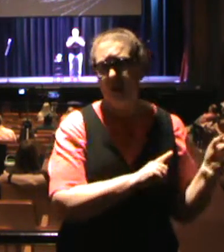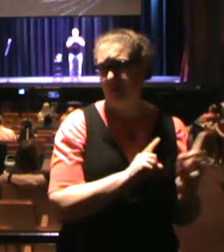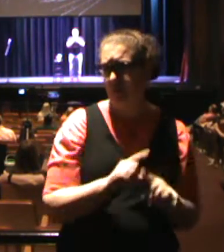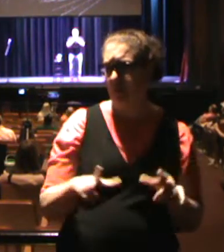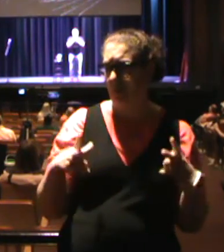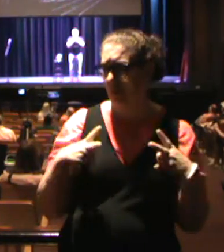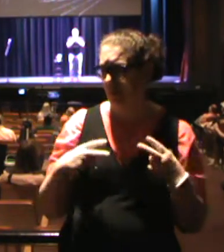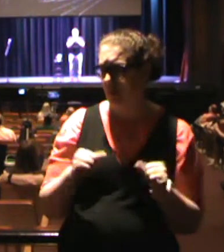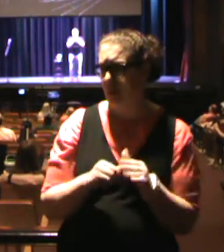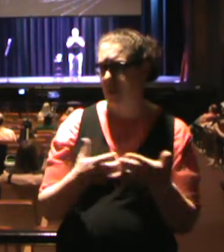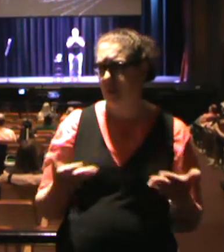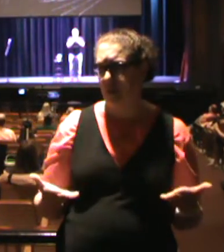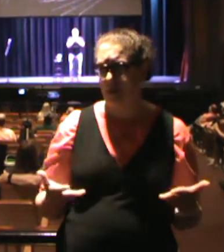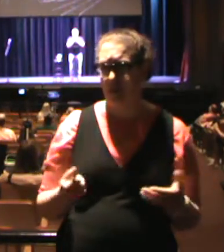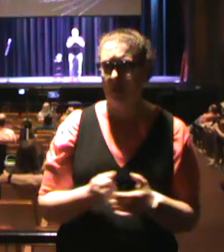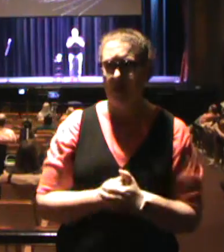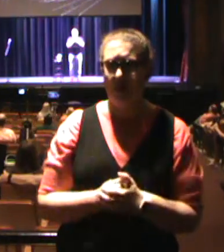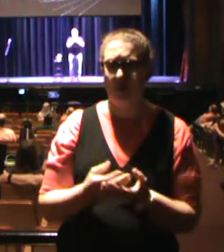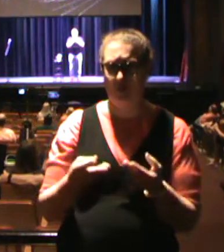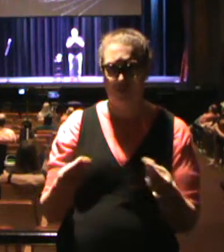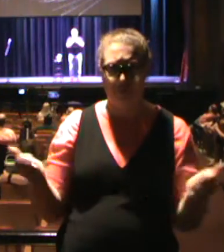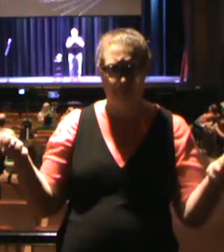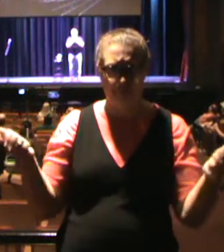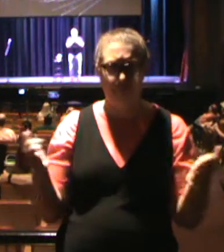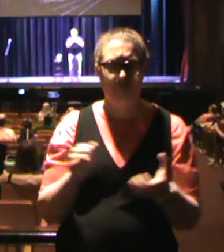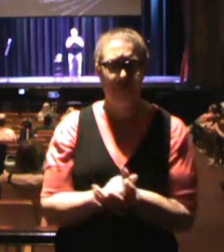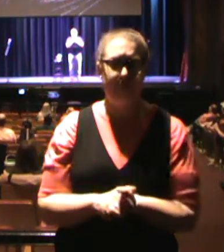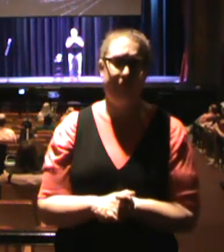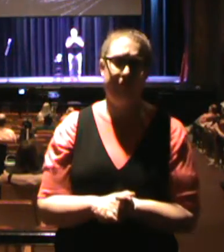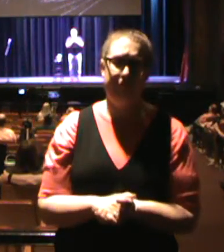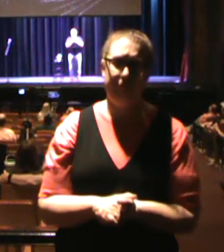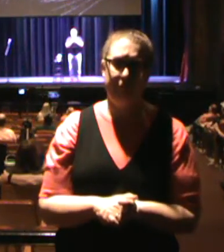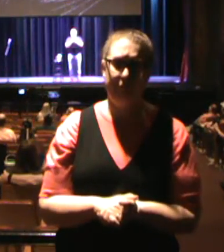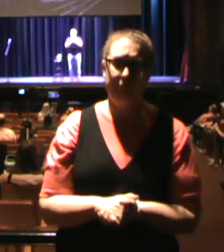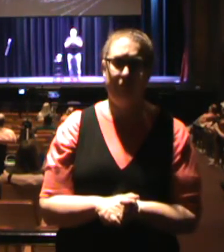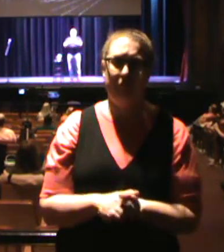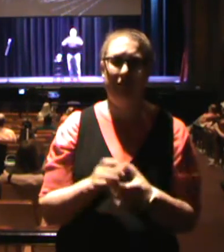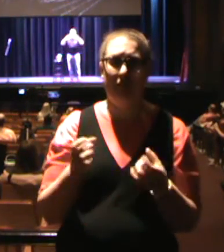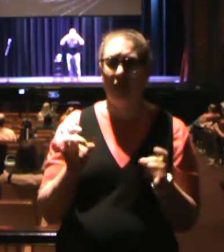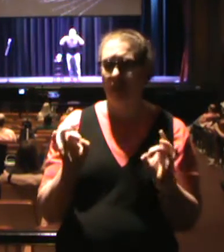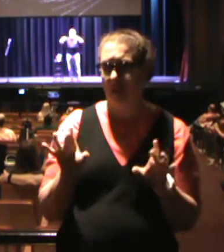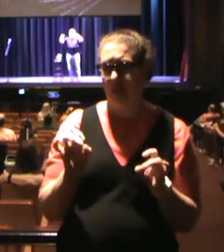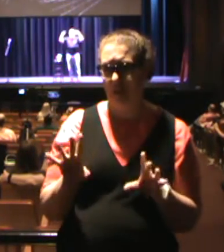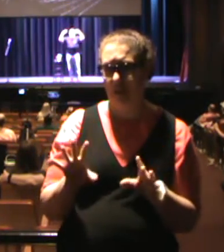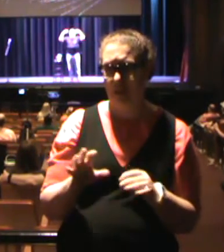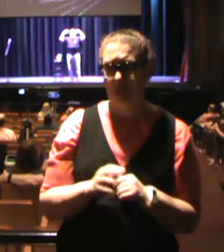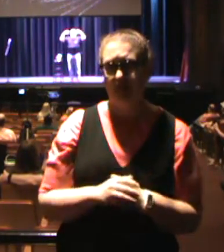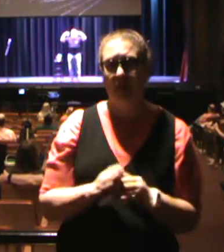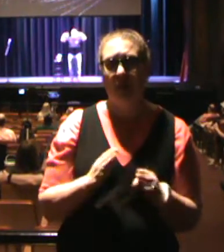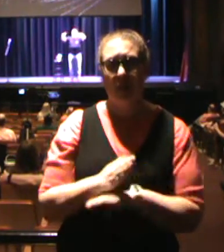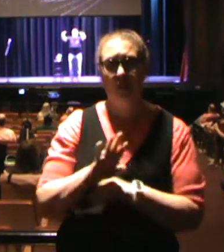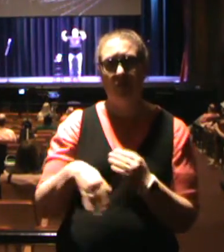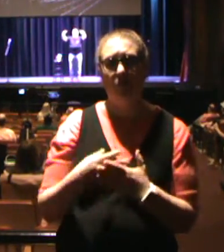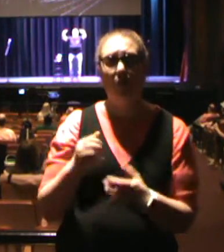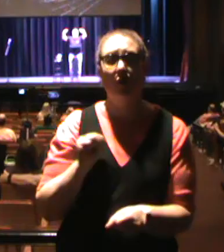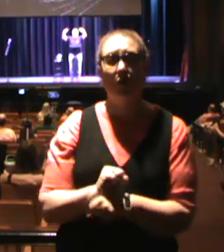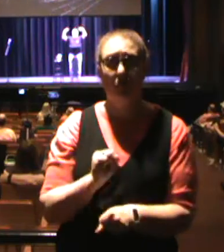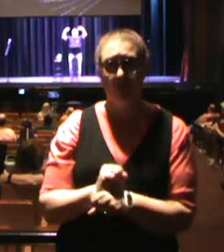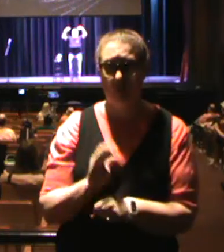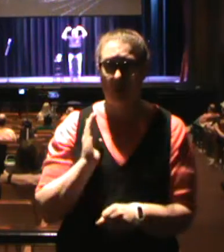things have fallen off spiritually. I would hate to think that all the work that we have put